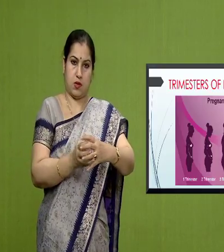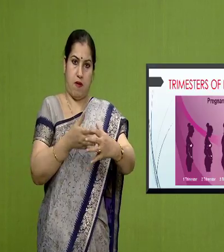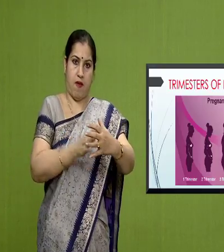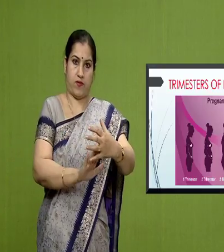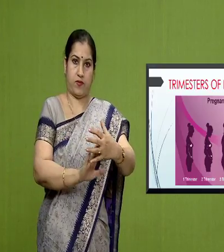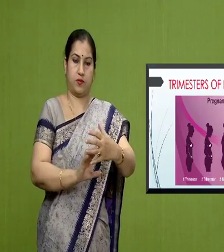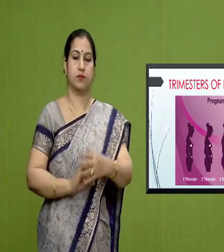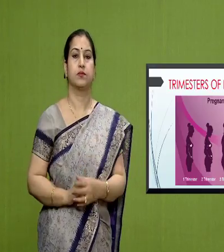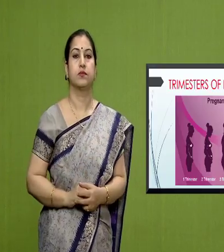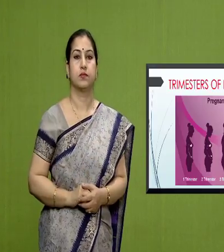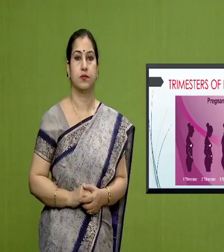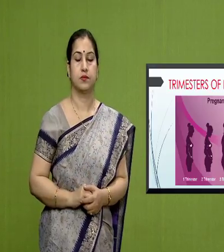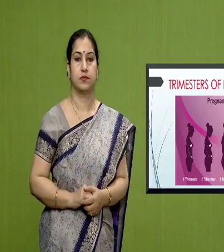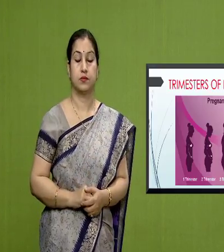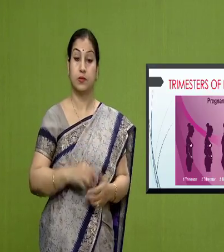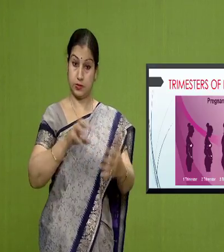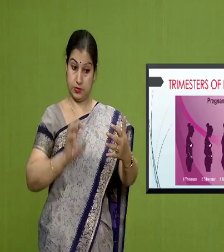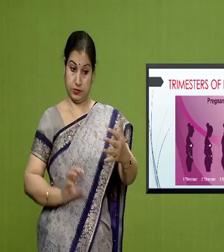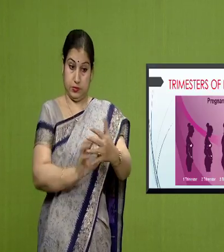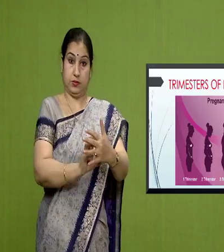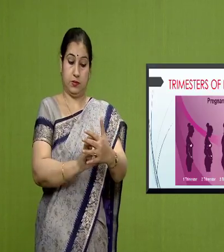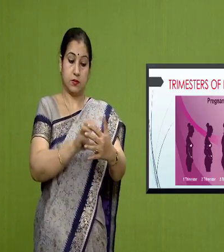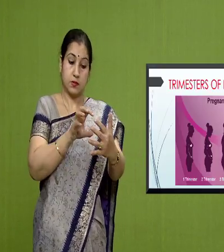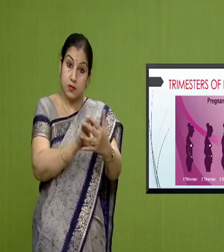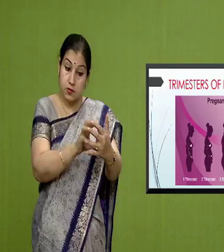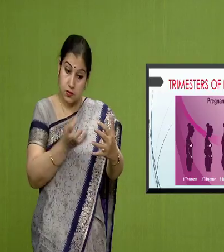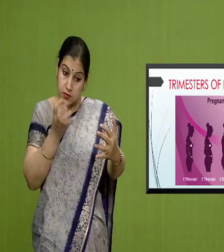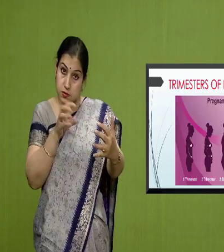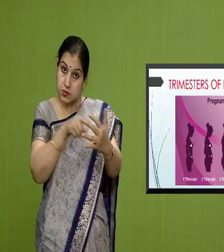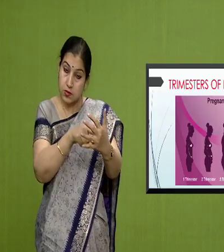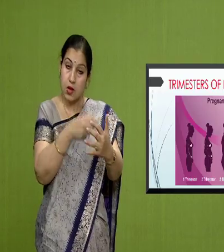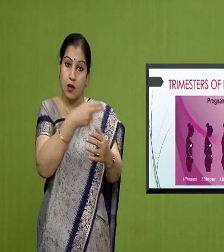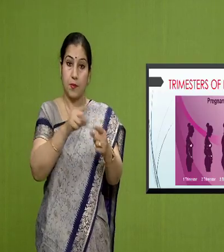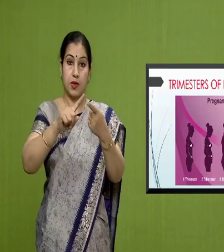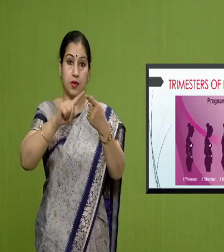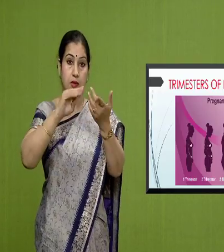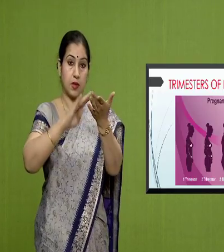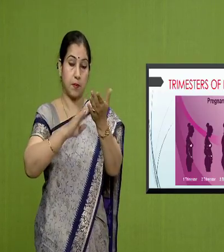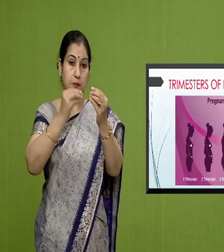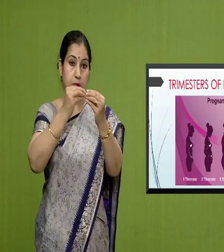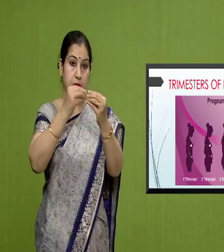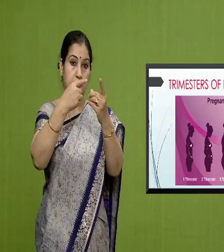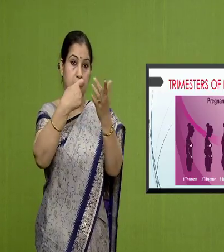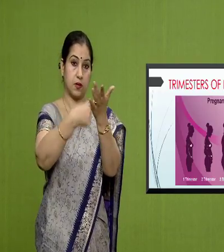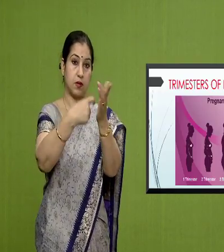the wall of the uterus. It is called embryo. The